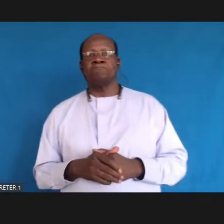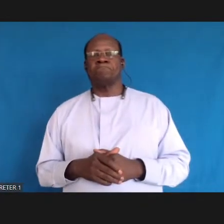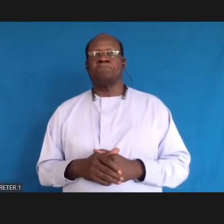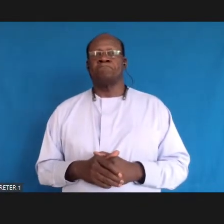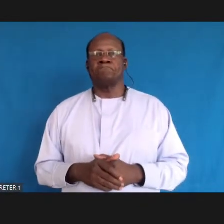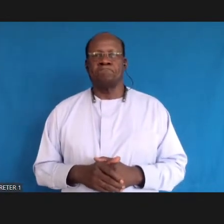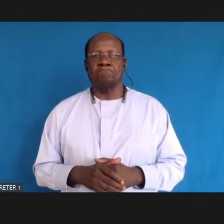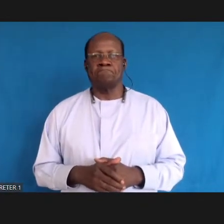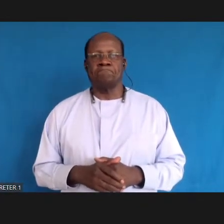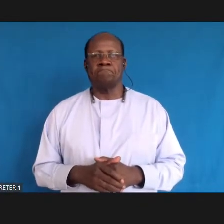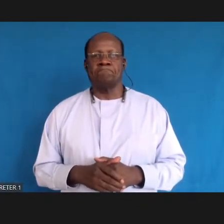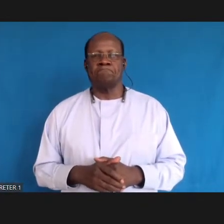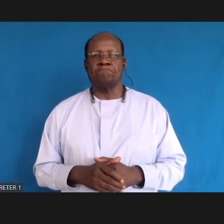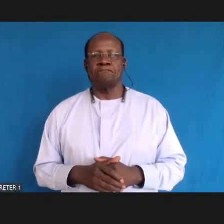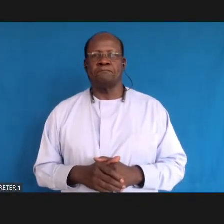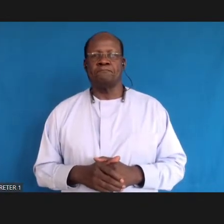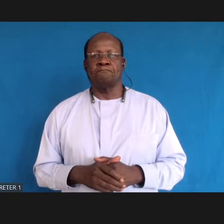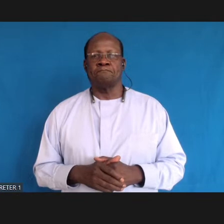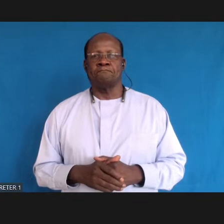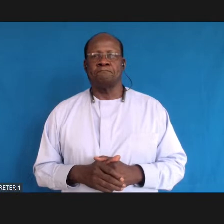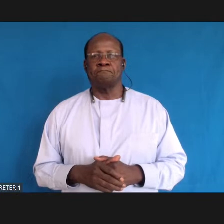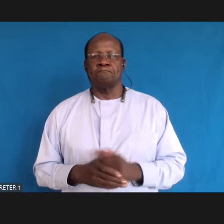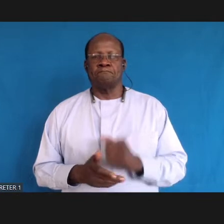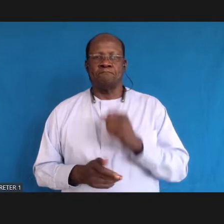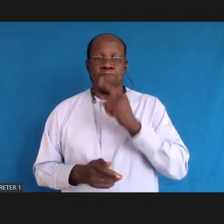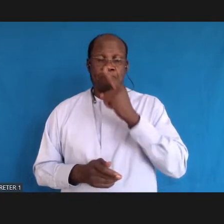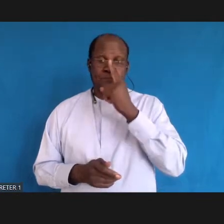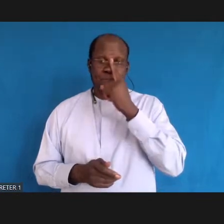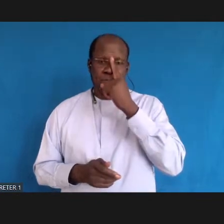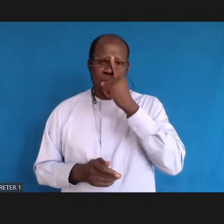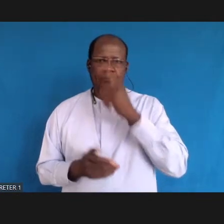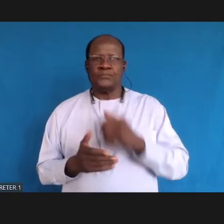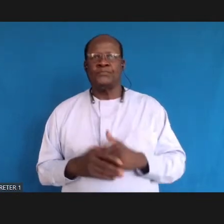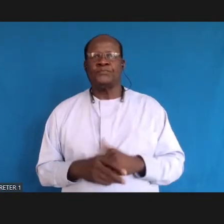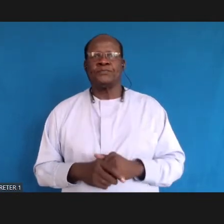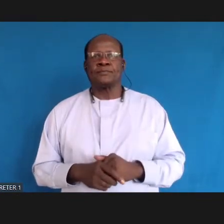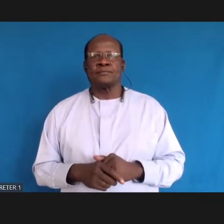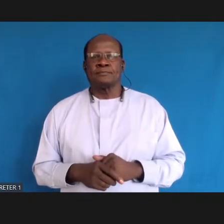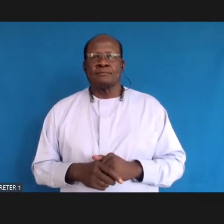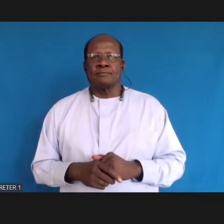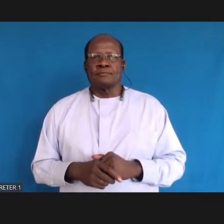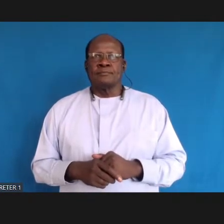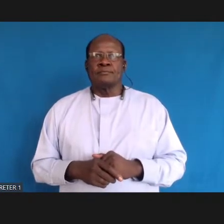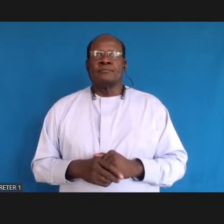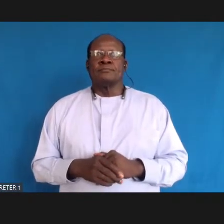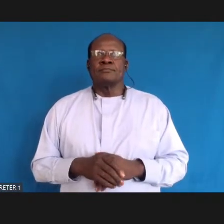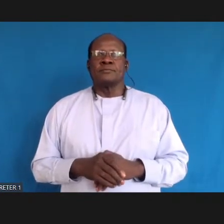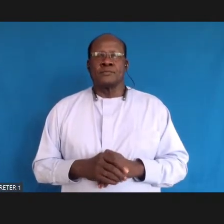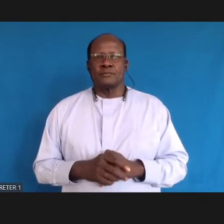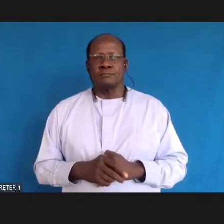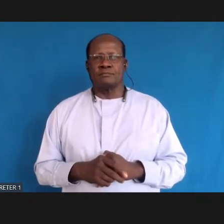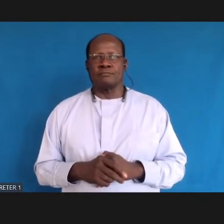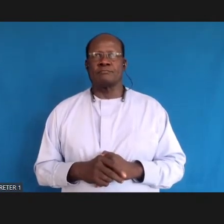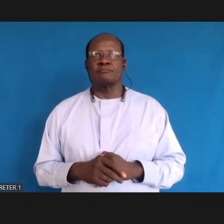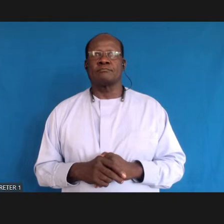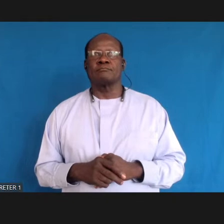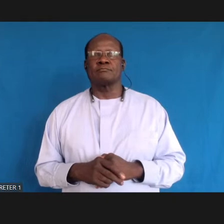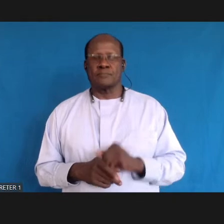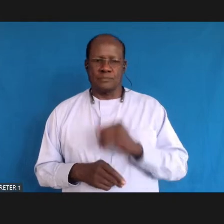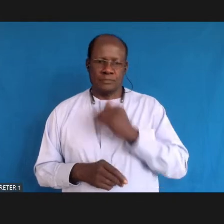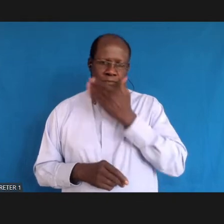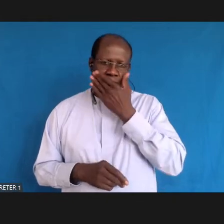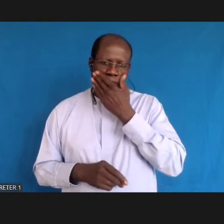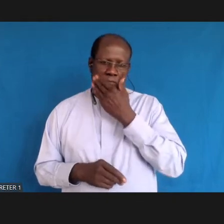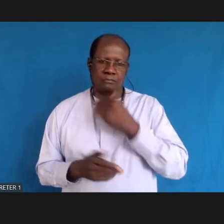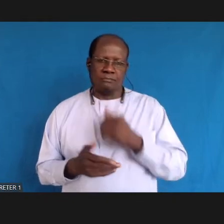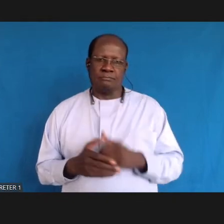your introduction to this very important topic, which is about examining, voluntary local review